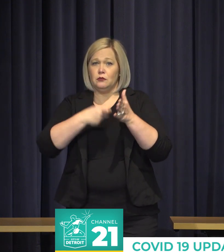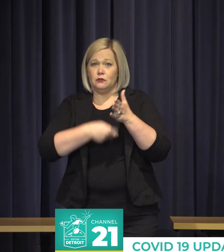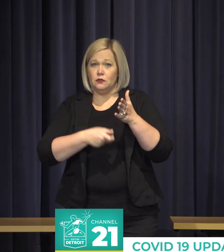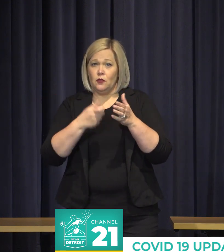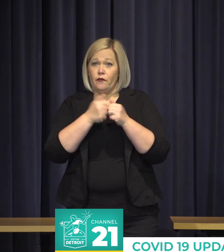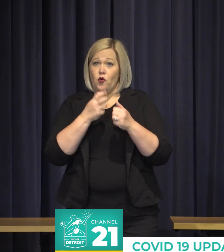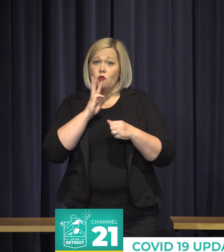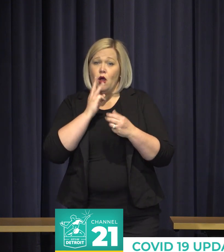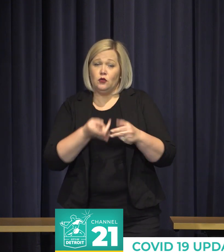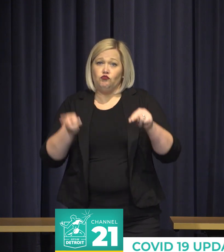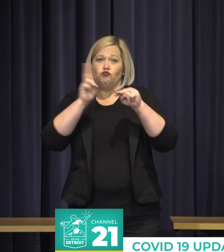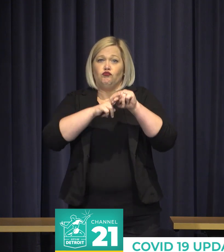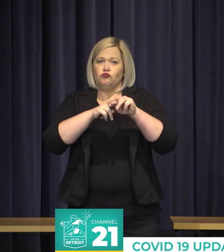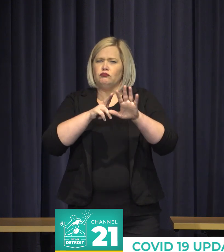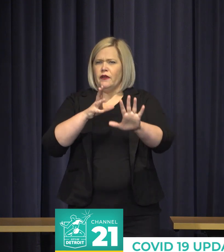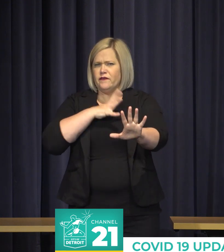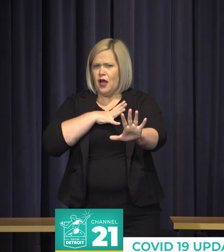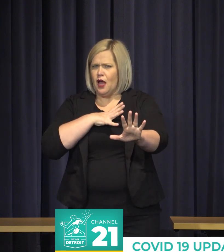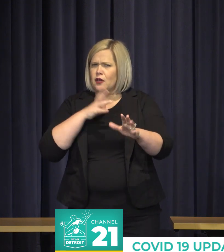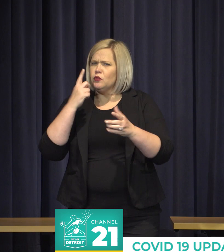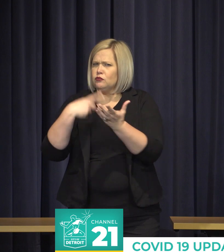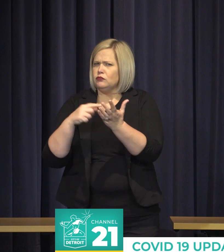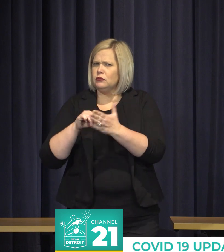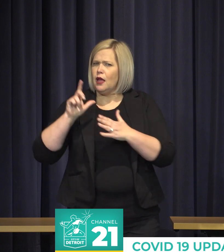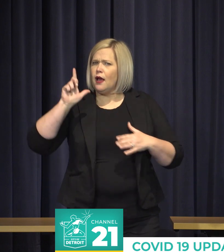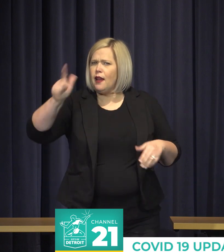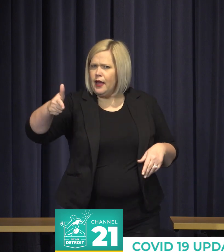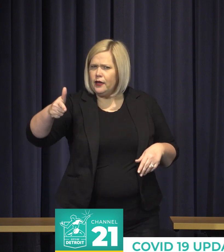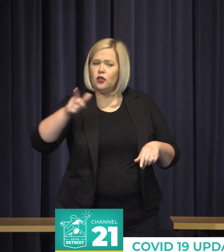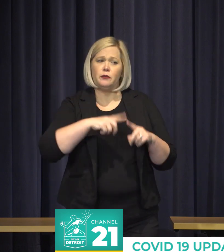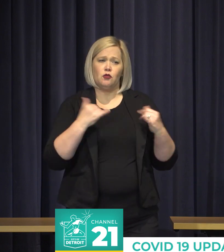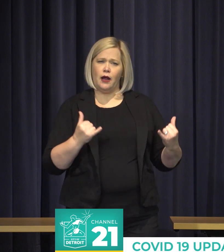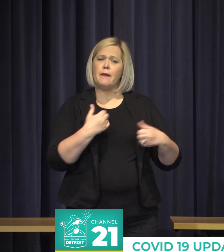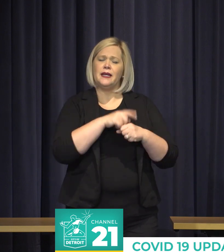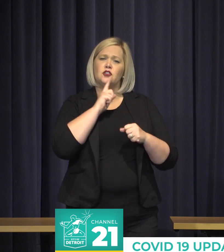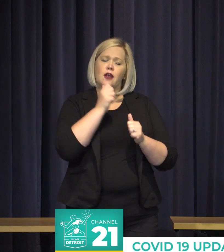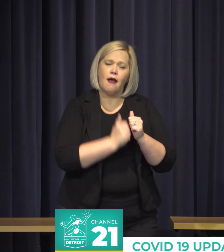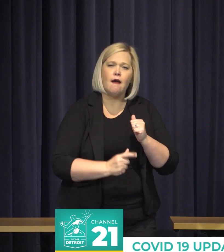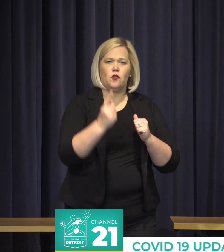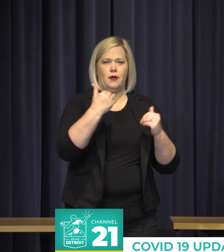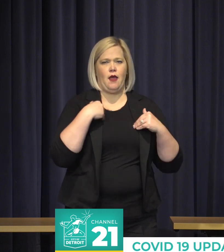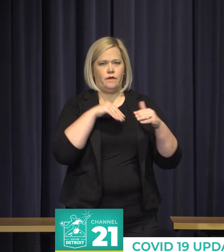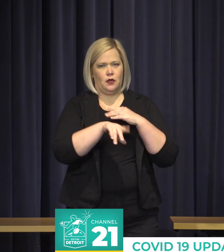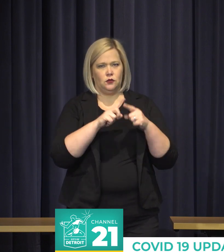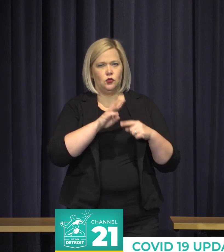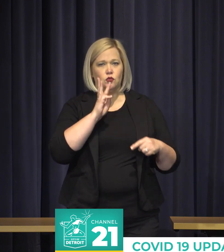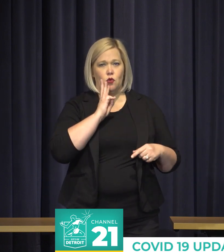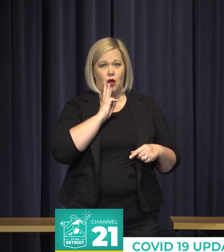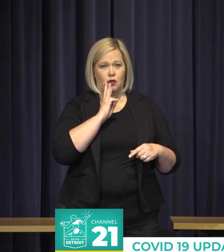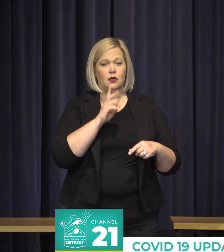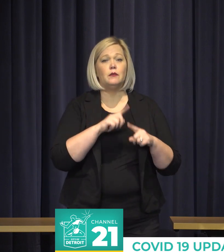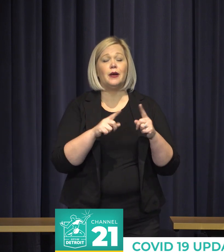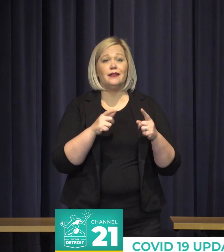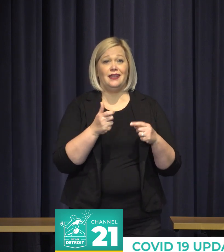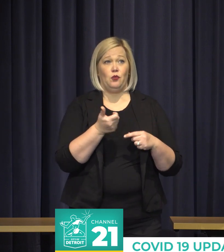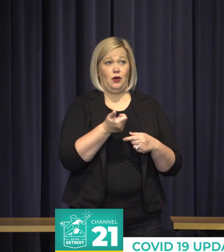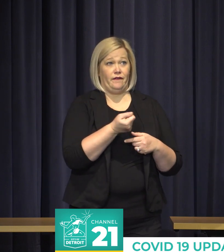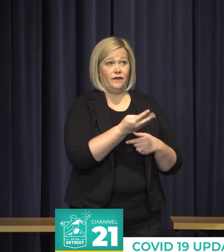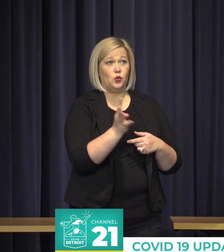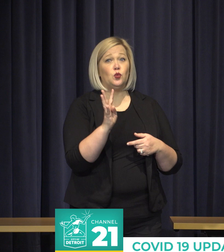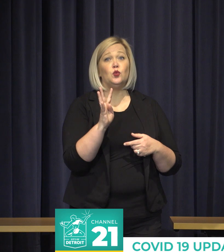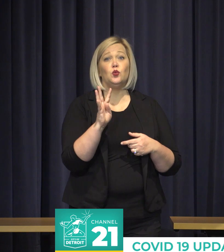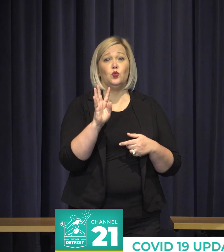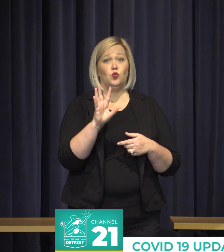right now, we're just keeping the water flowing to everybody. But there were several hundred